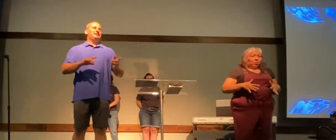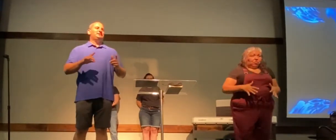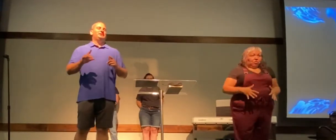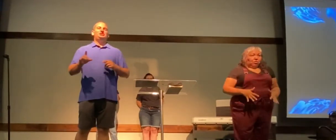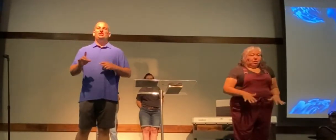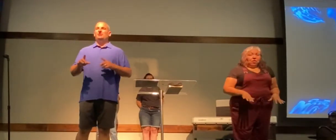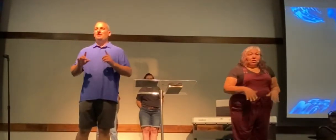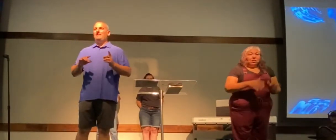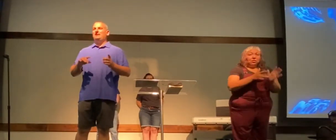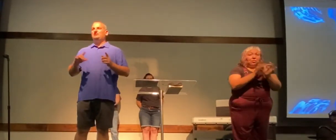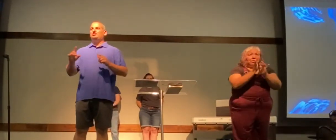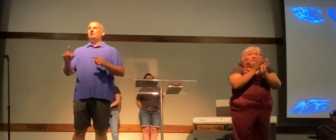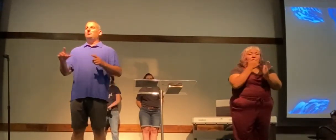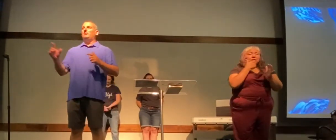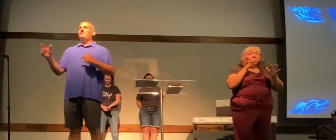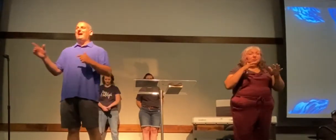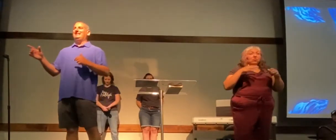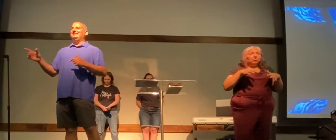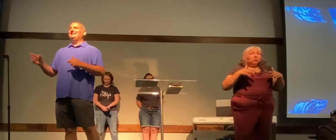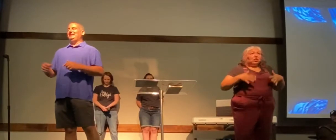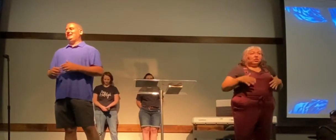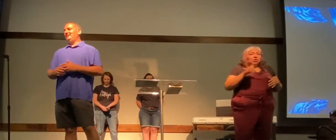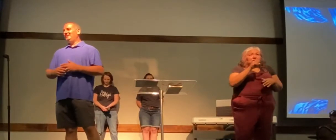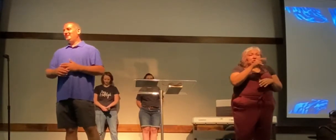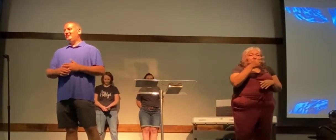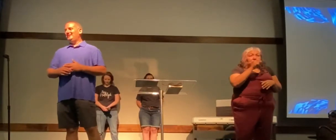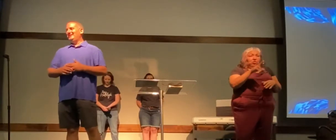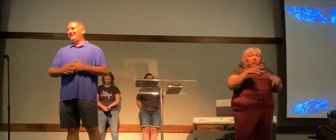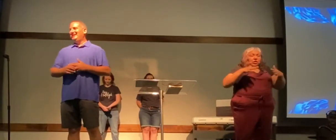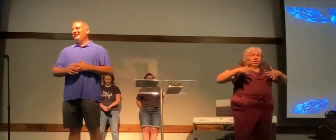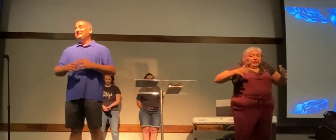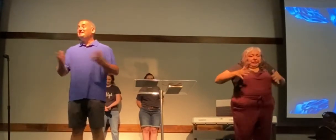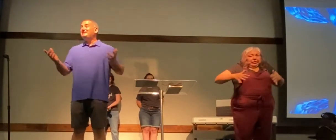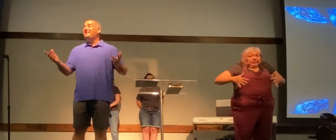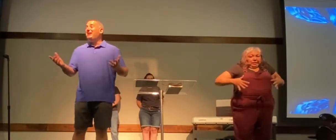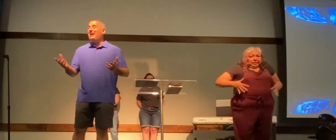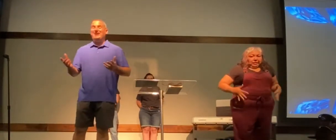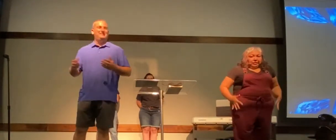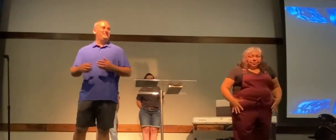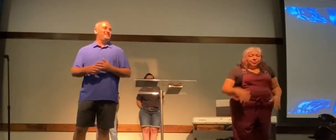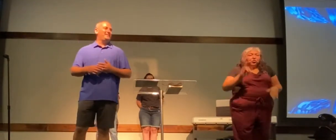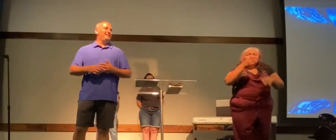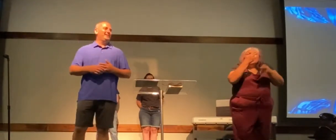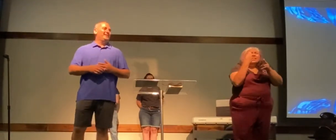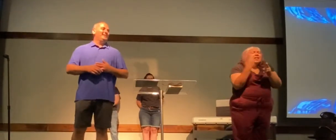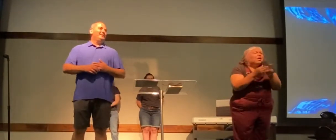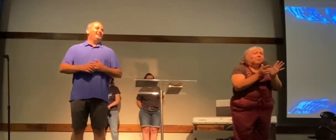The Bible says shudder, that means tremble violently. Just the name.